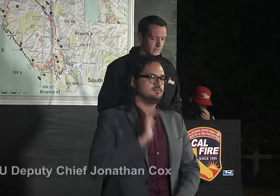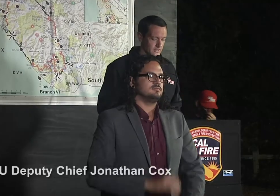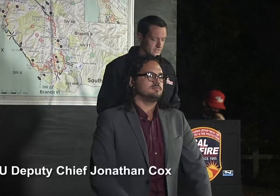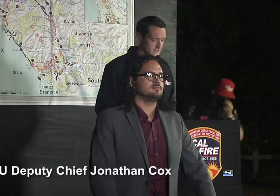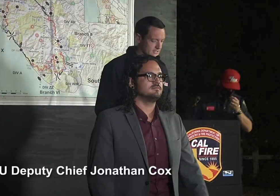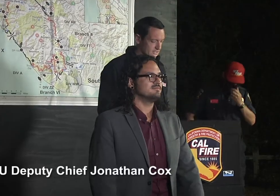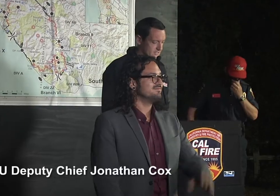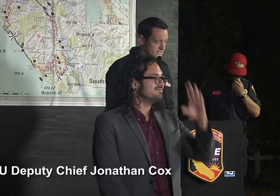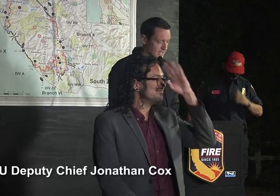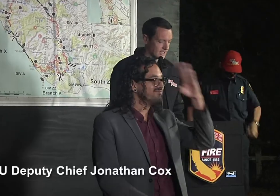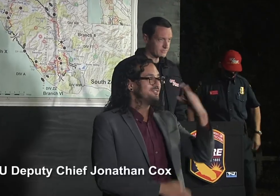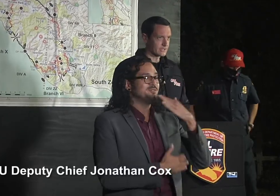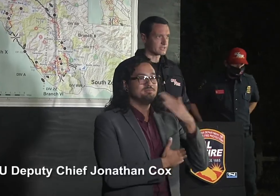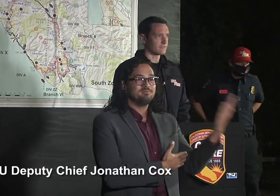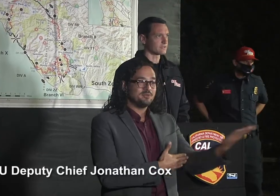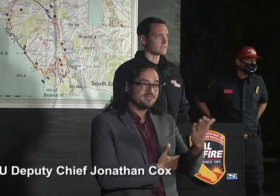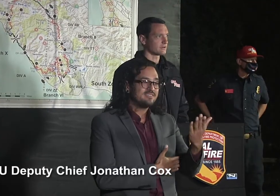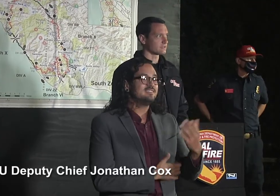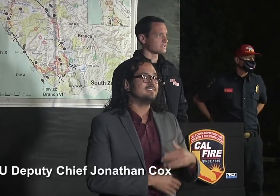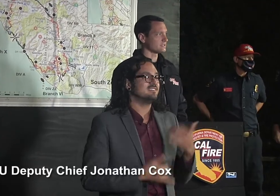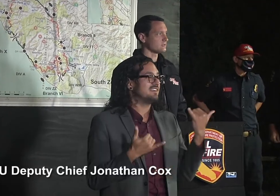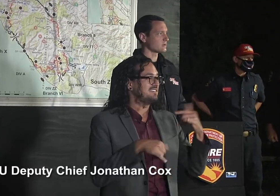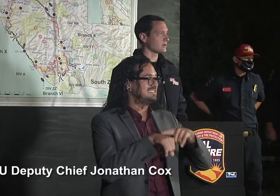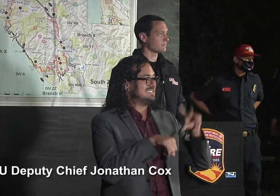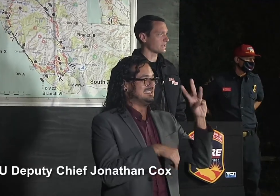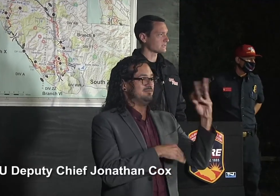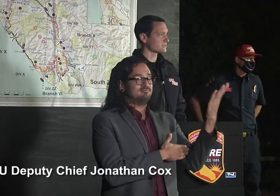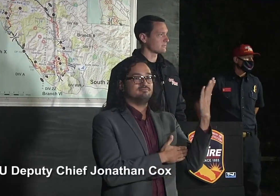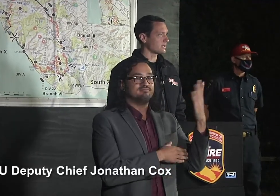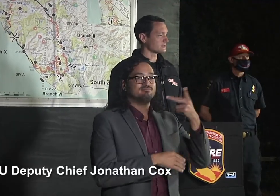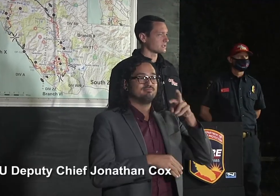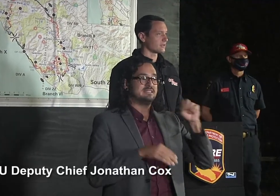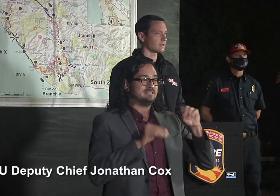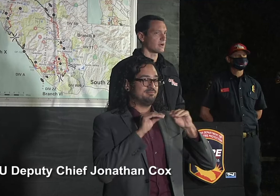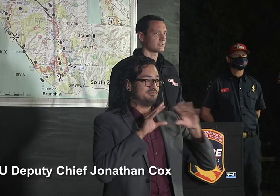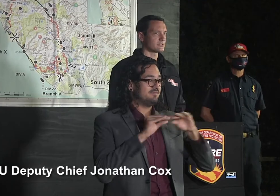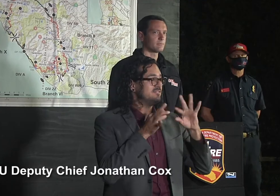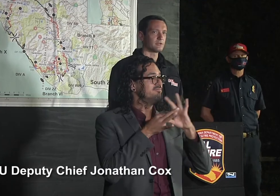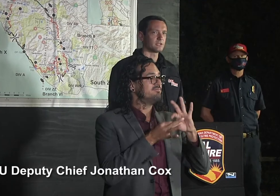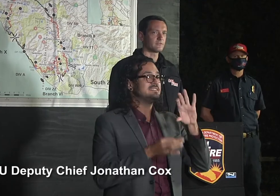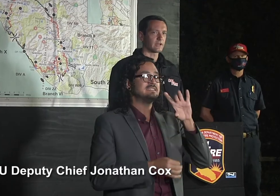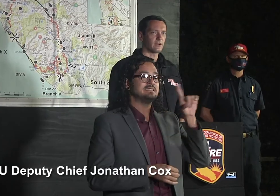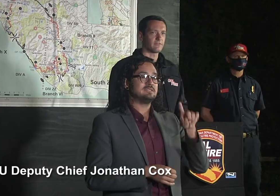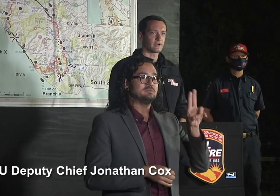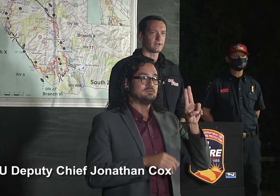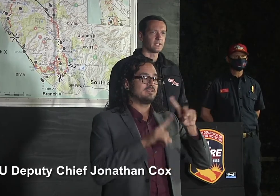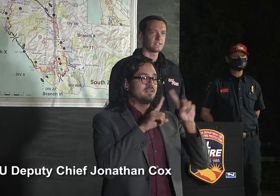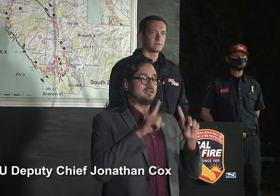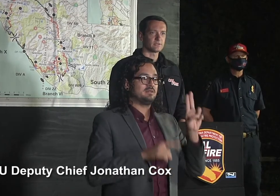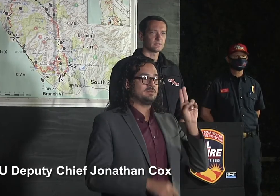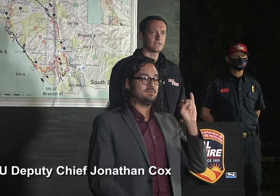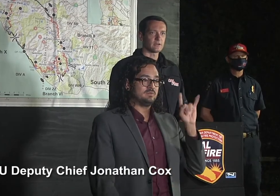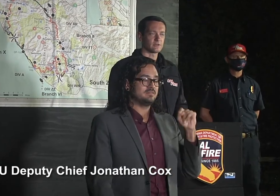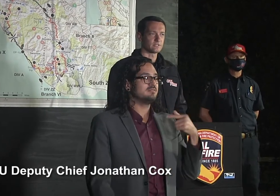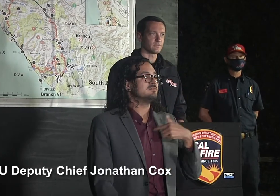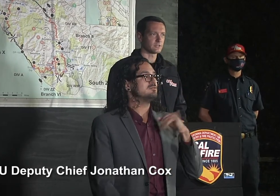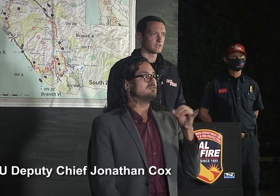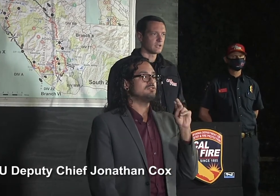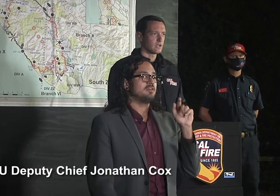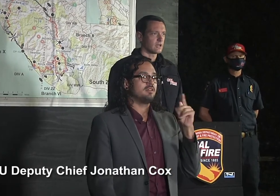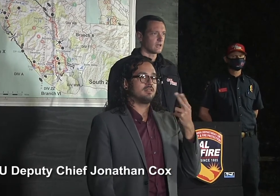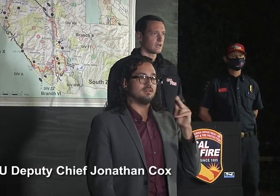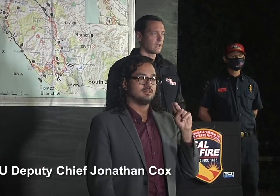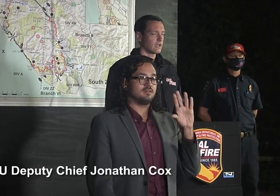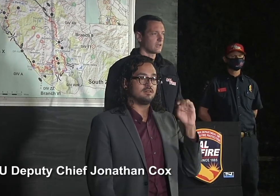Well, good morning. This is the 6 a.m. press conference here on the CZU complex. My name is Jonathan Cox, Deputy Chief for CAL FIRE, San Mateo Santa Cruz